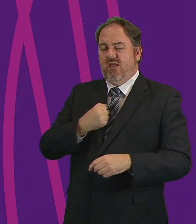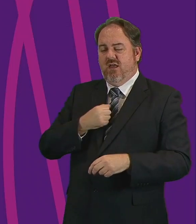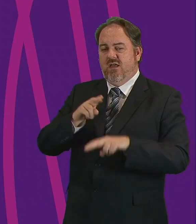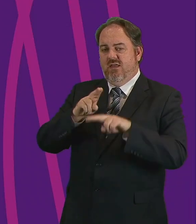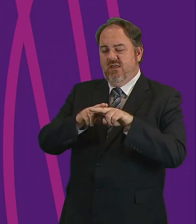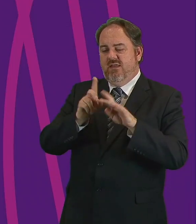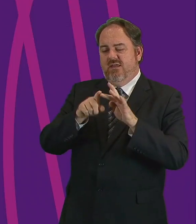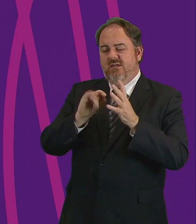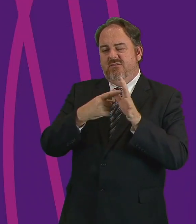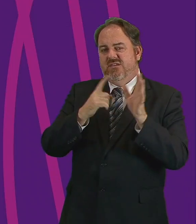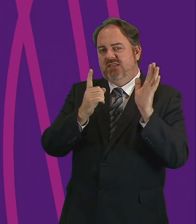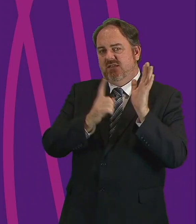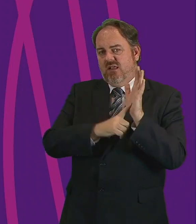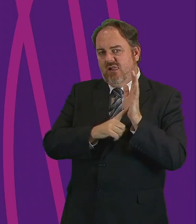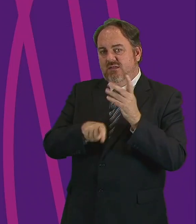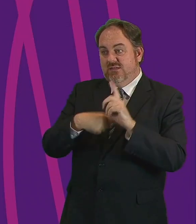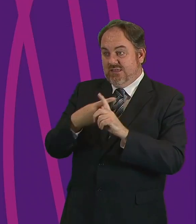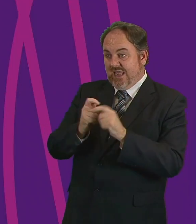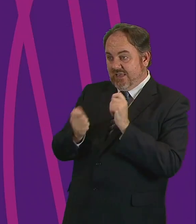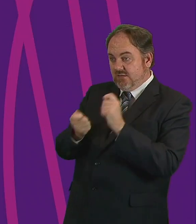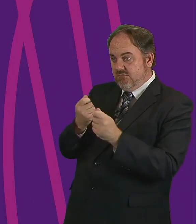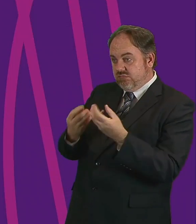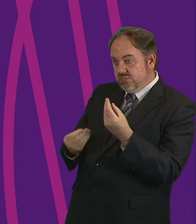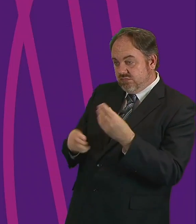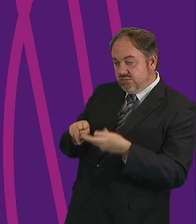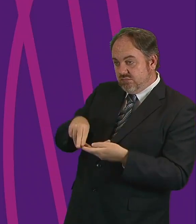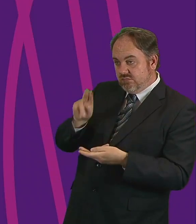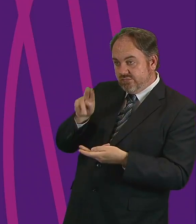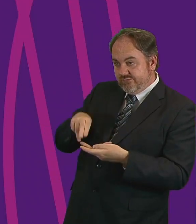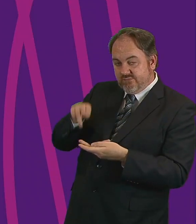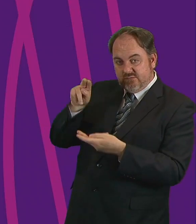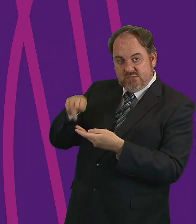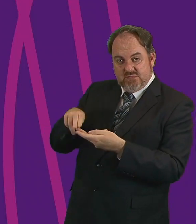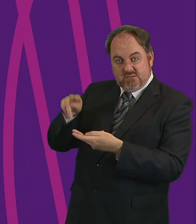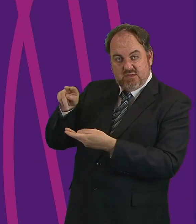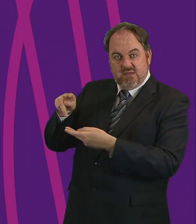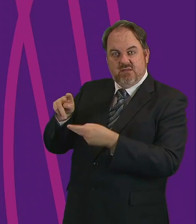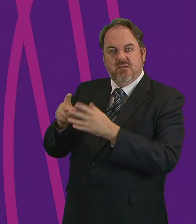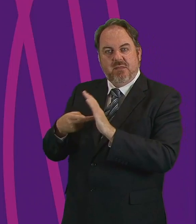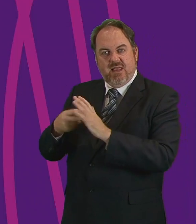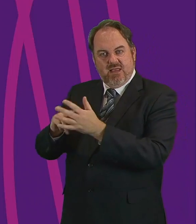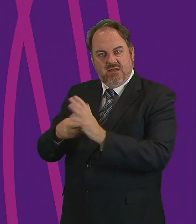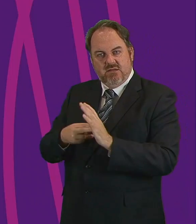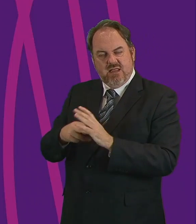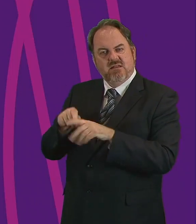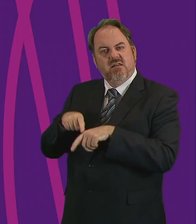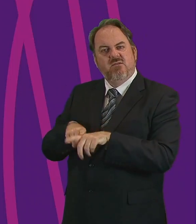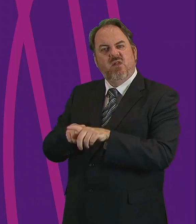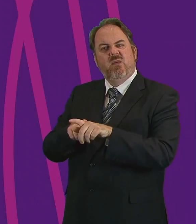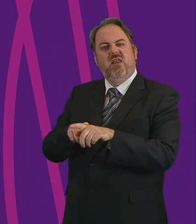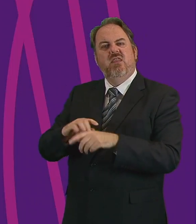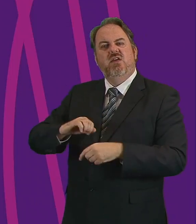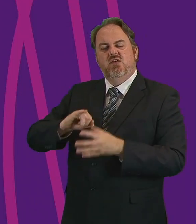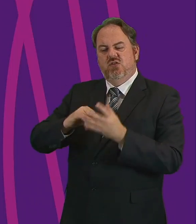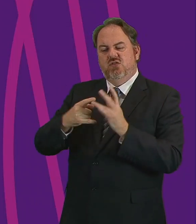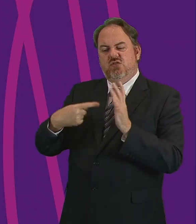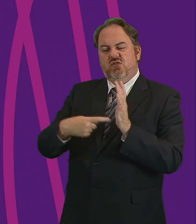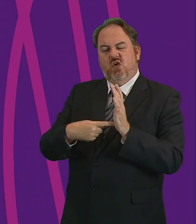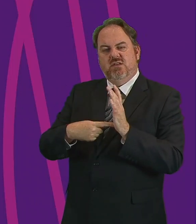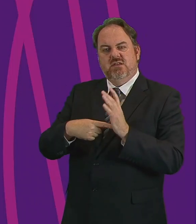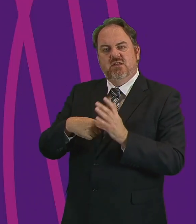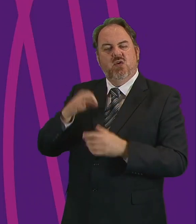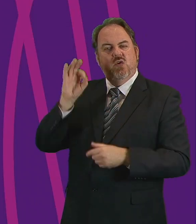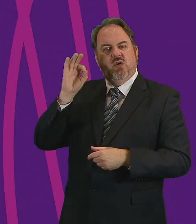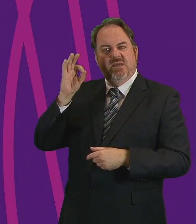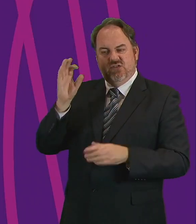agreed between the Scottish Government and UK governments following the work of the Smith Commission. I think it's in the main accepted